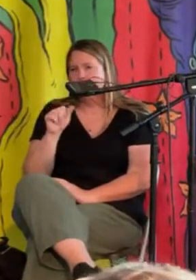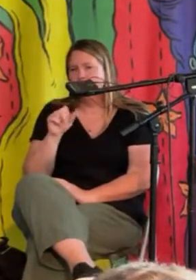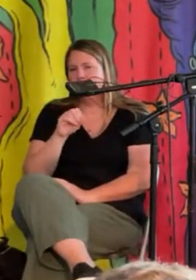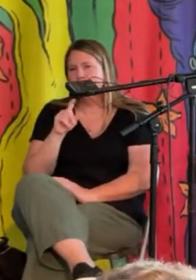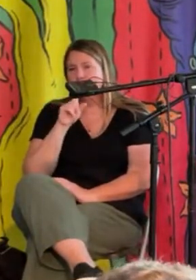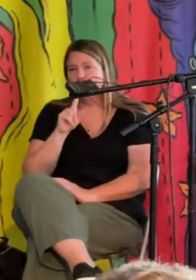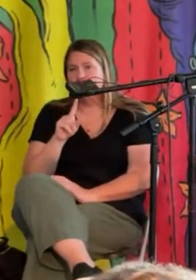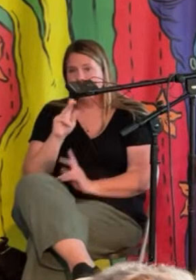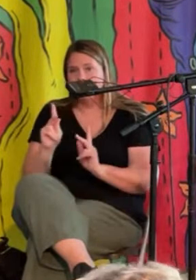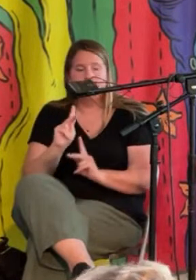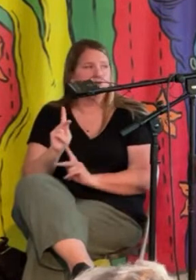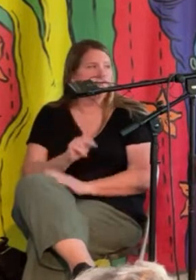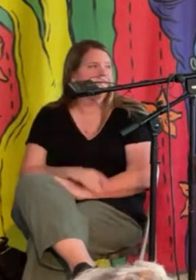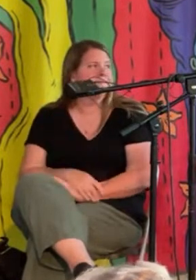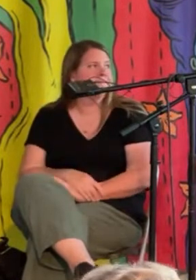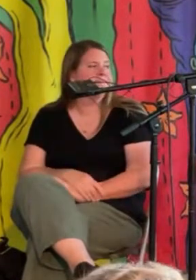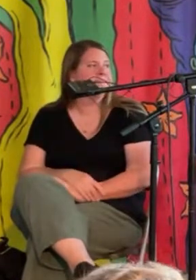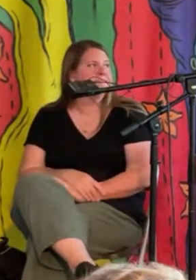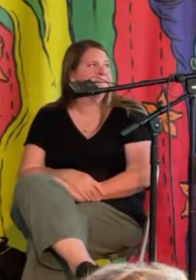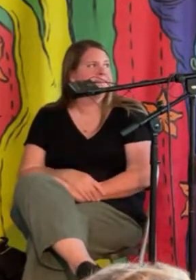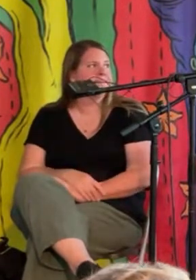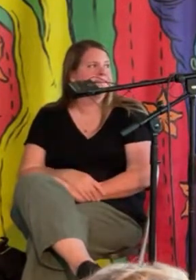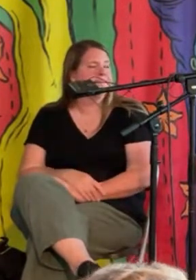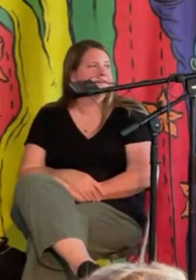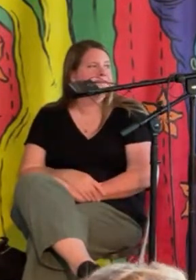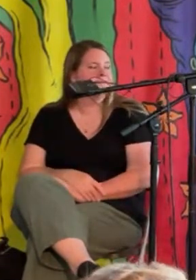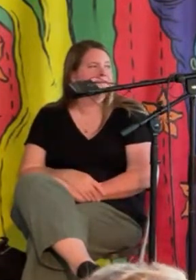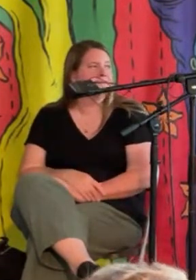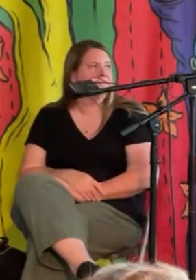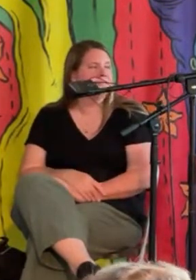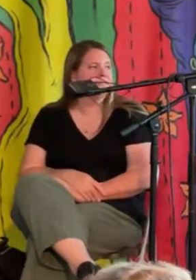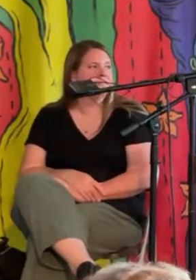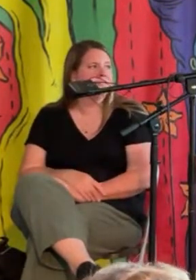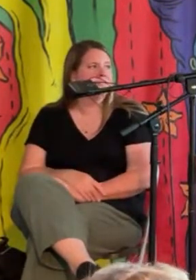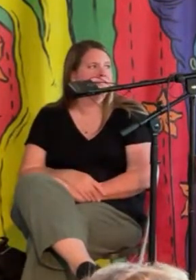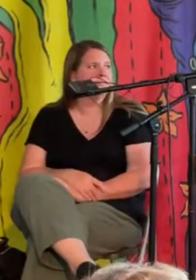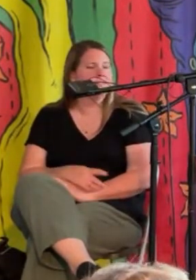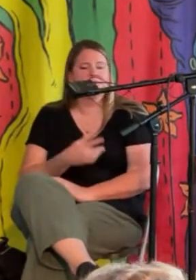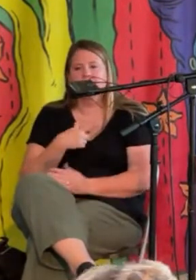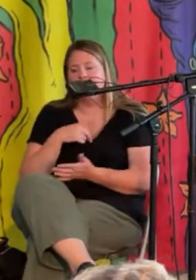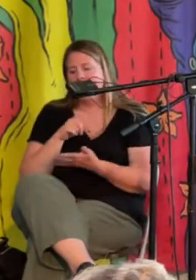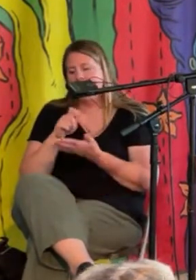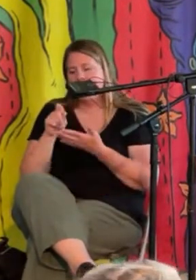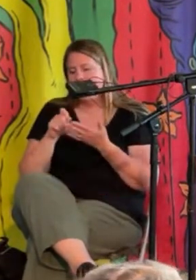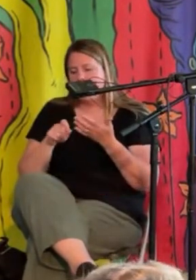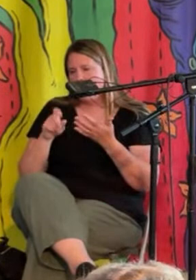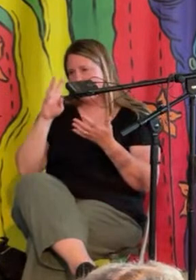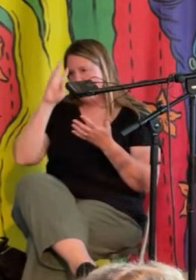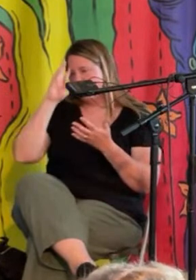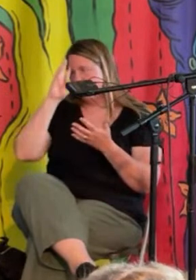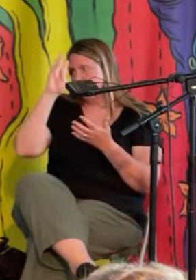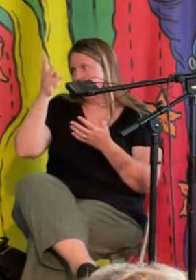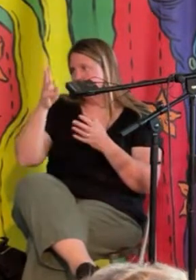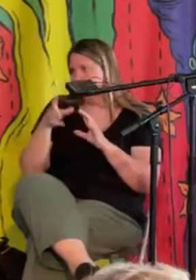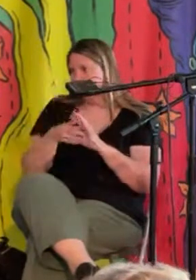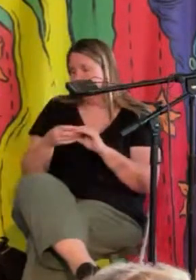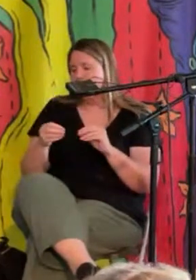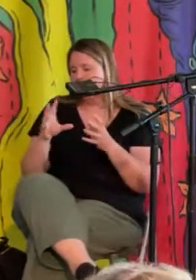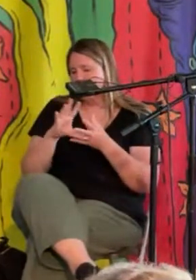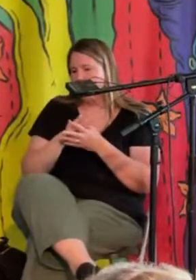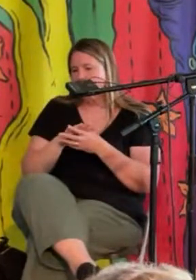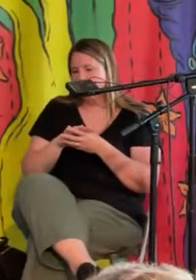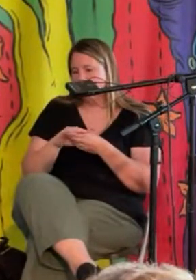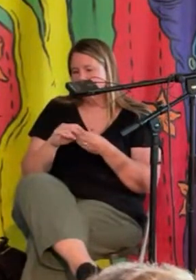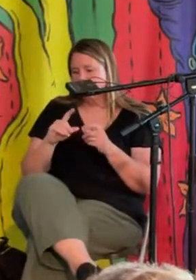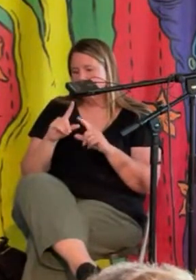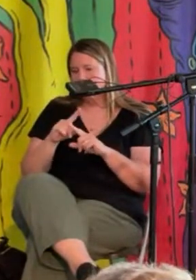Alfonso and Sonia, are they real people? Are Alfonso and Sonia real people? I read fairy tales, but fairy tales are written